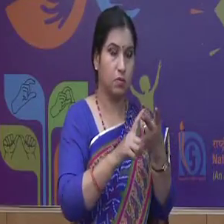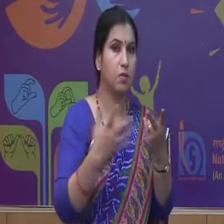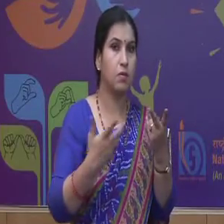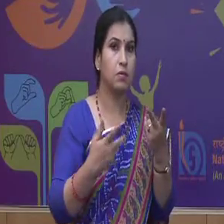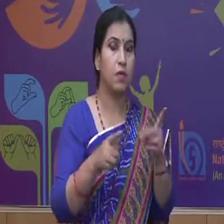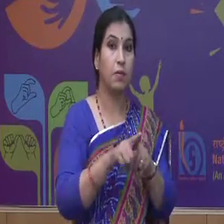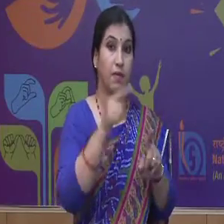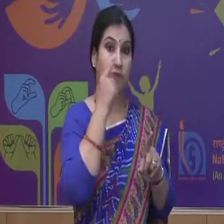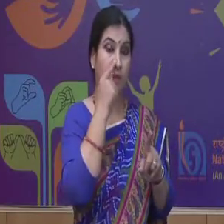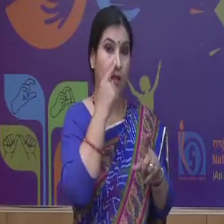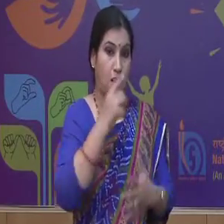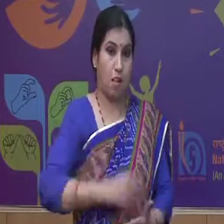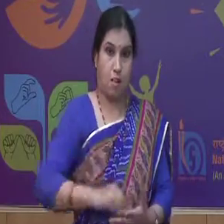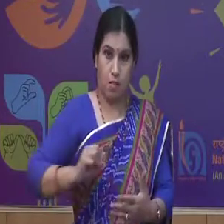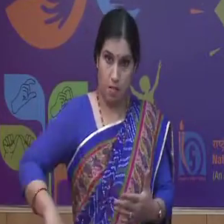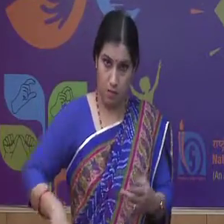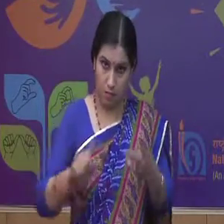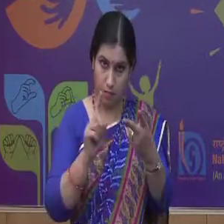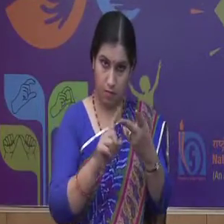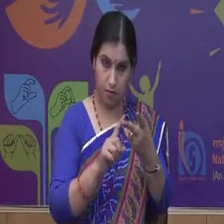regarding female infanticides,